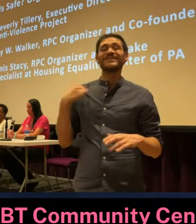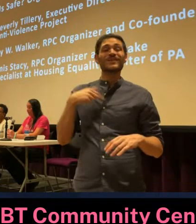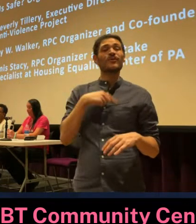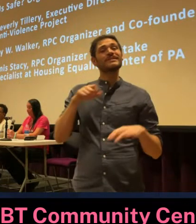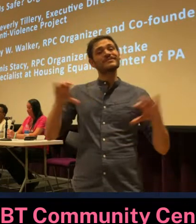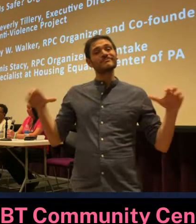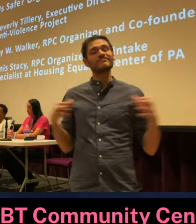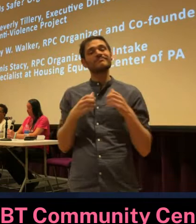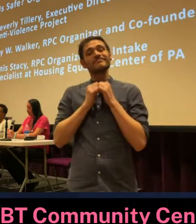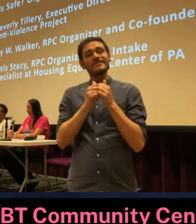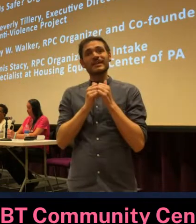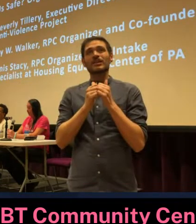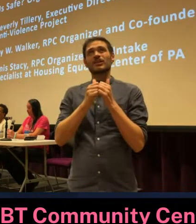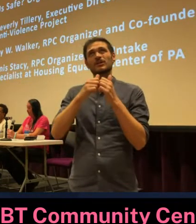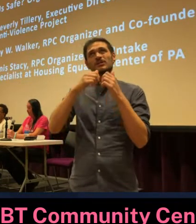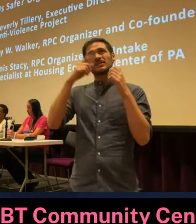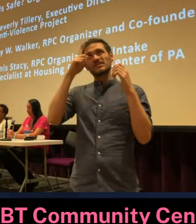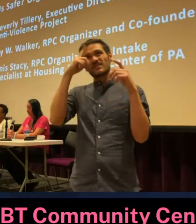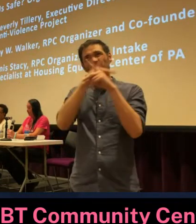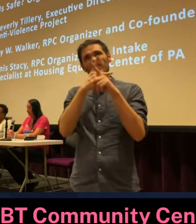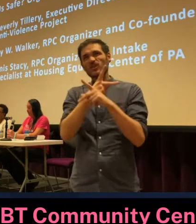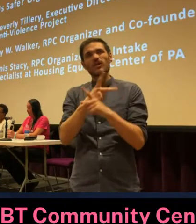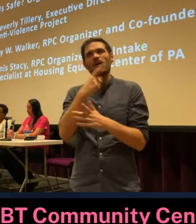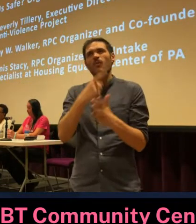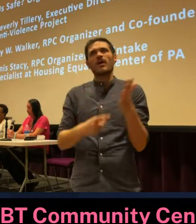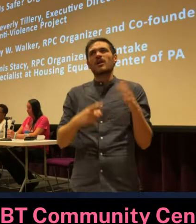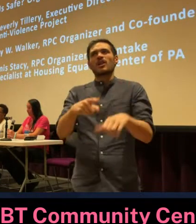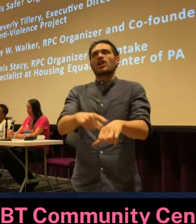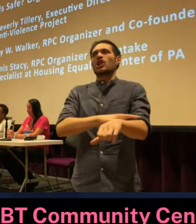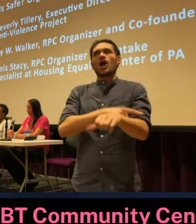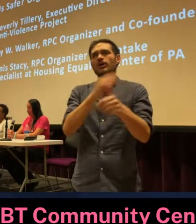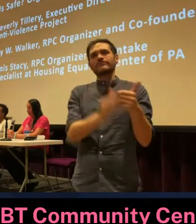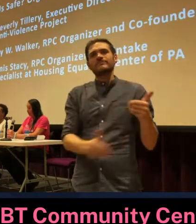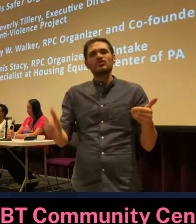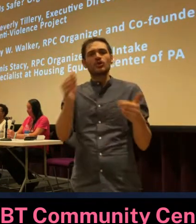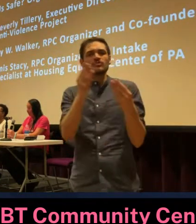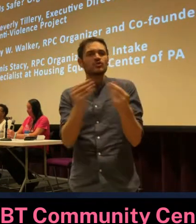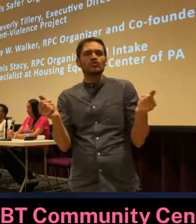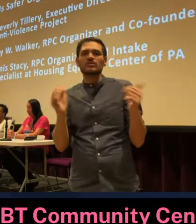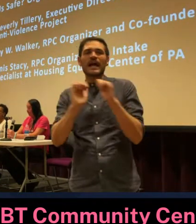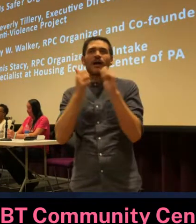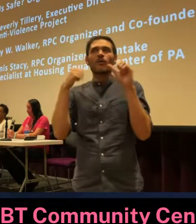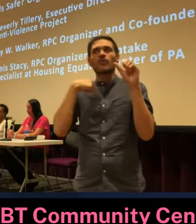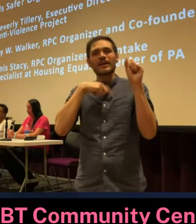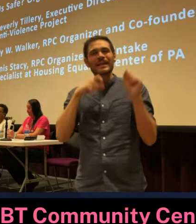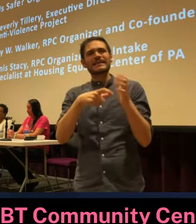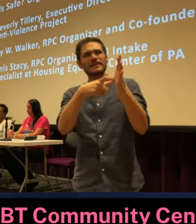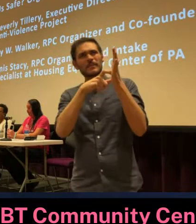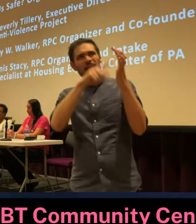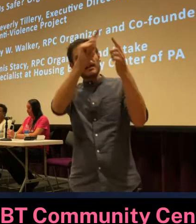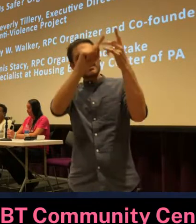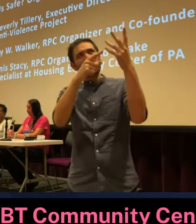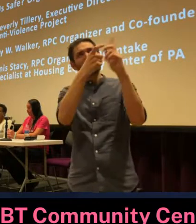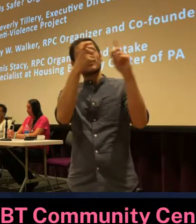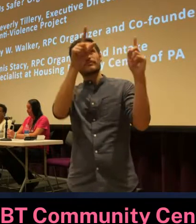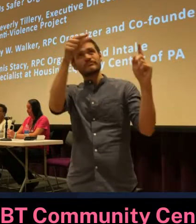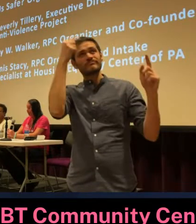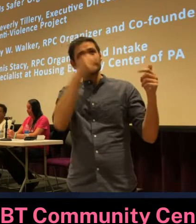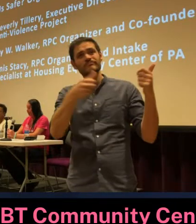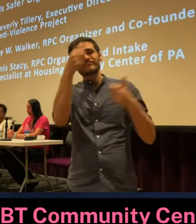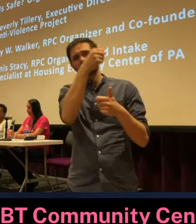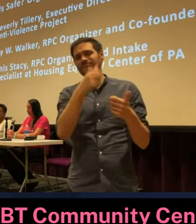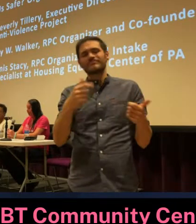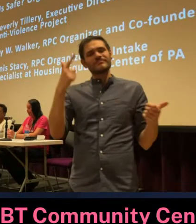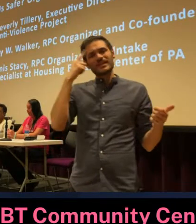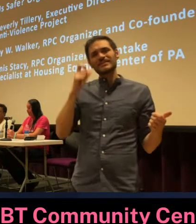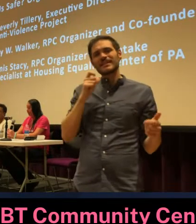long-term solutions here and how do we demand them. Because it's not okay for our youth to be